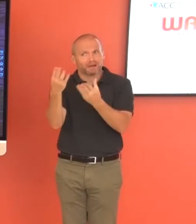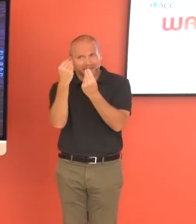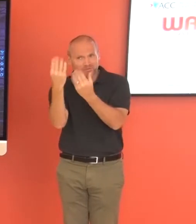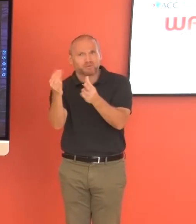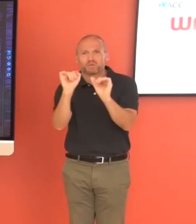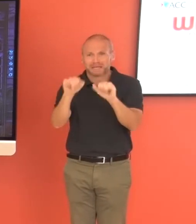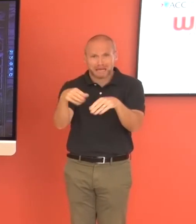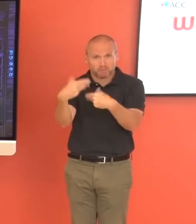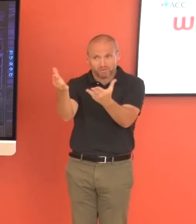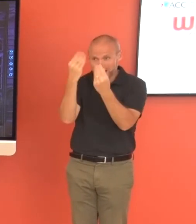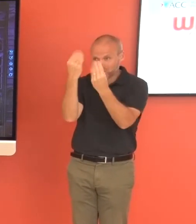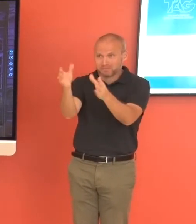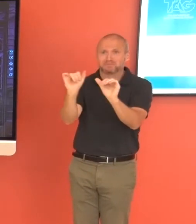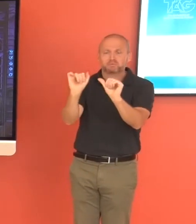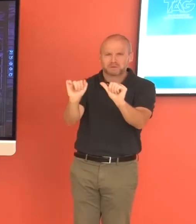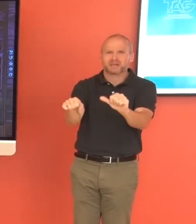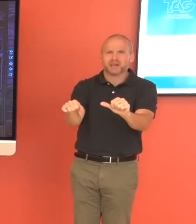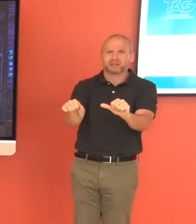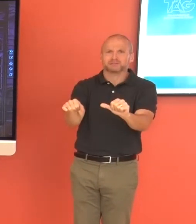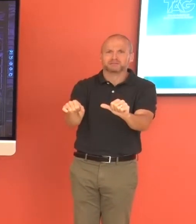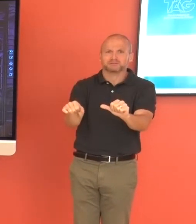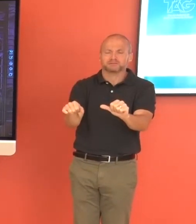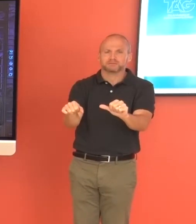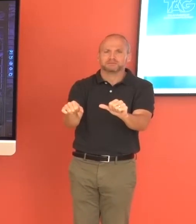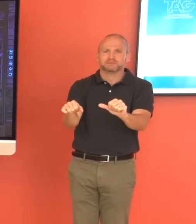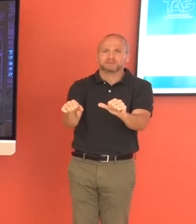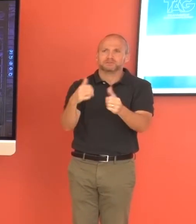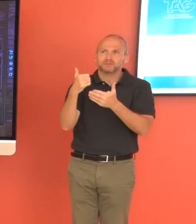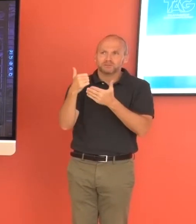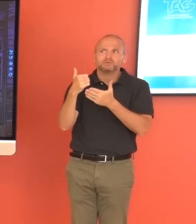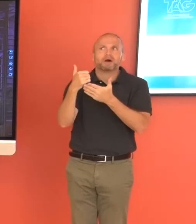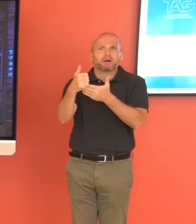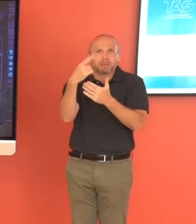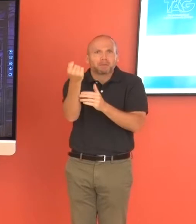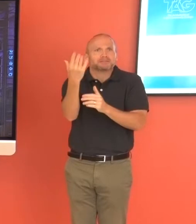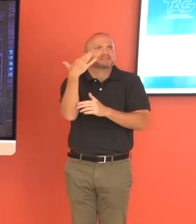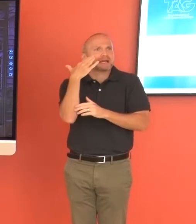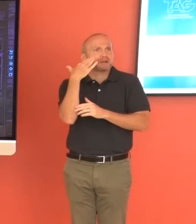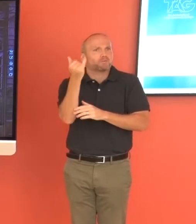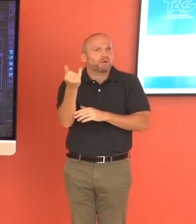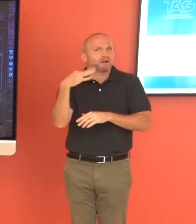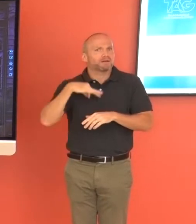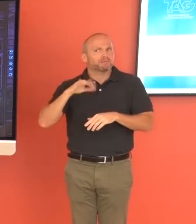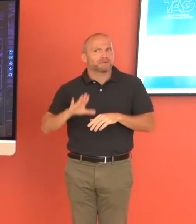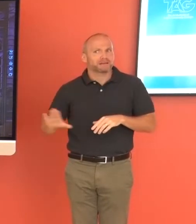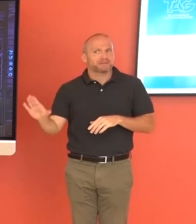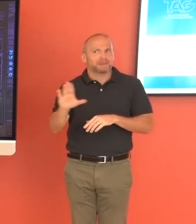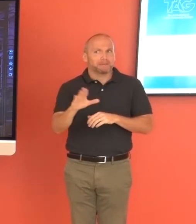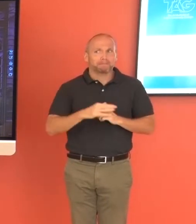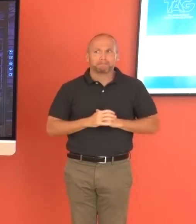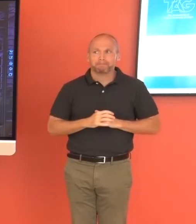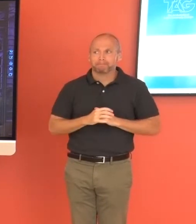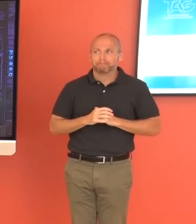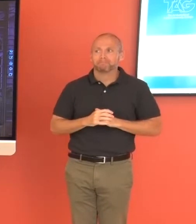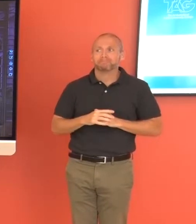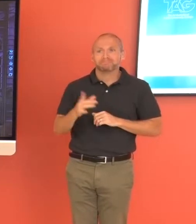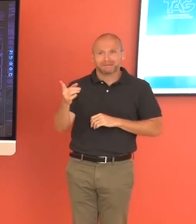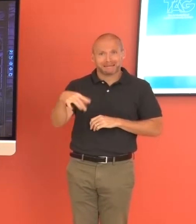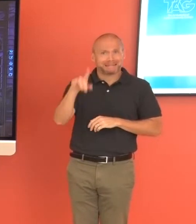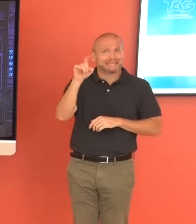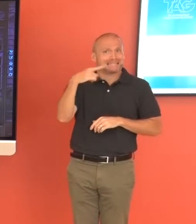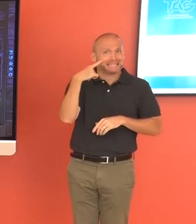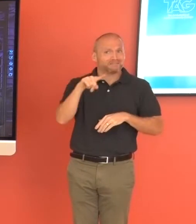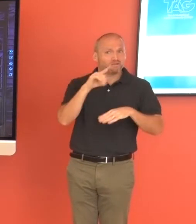provide all the information to make the case that they need it for industry